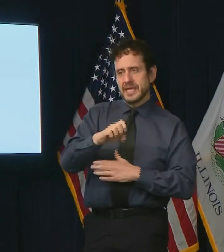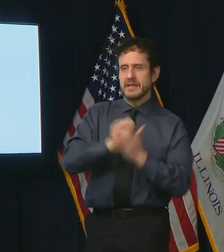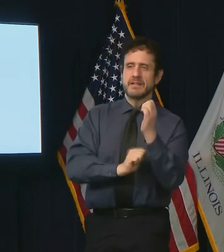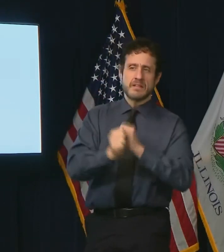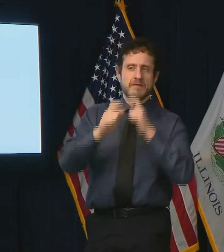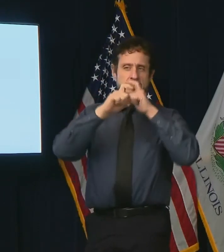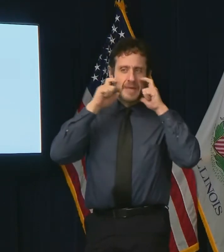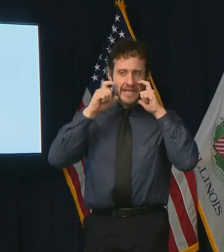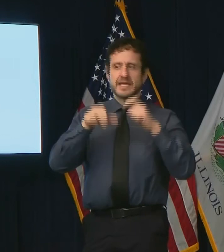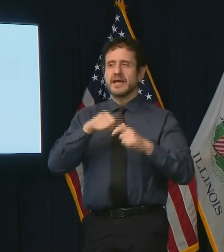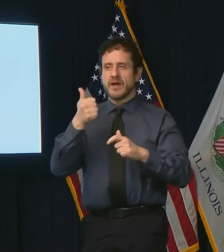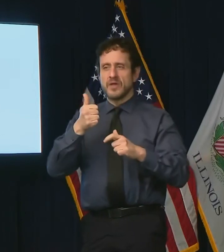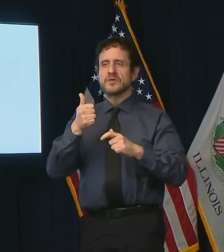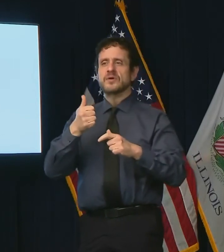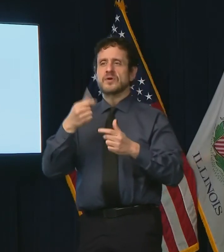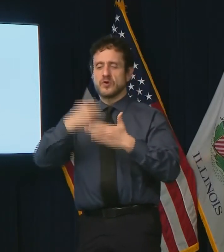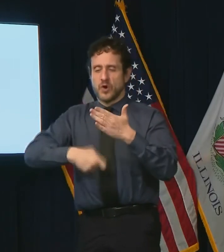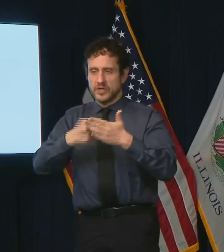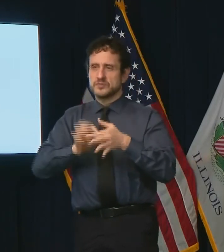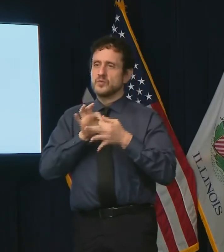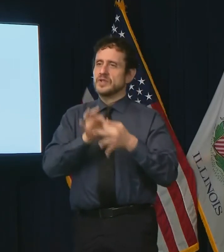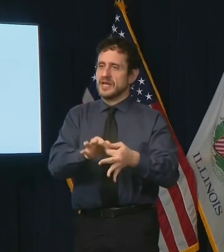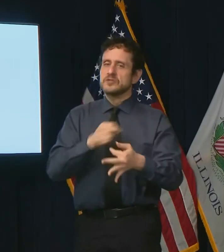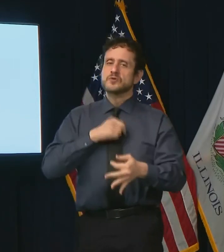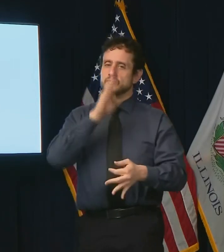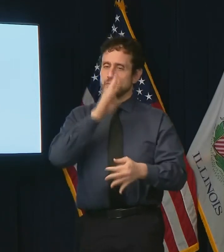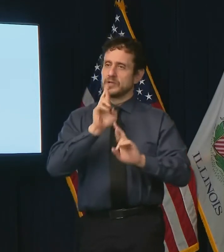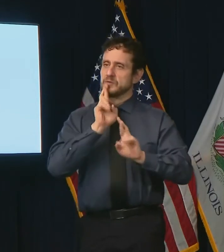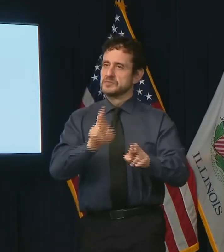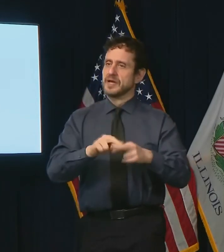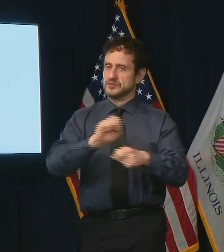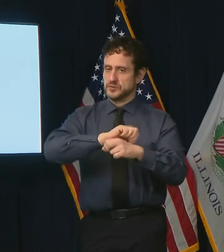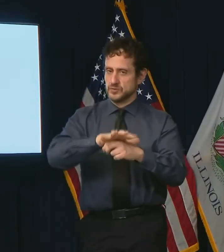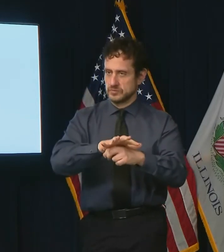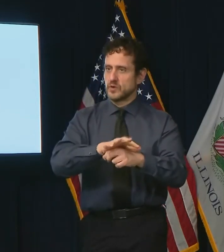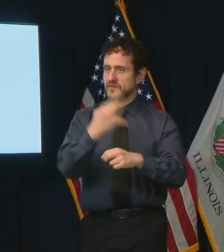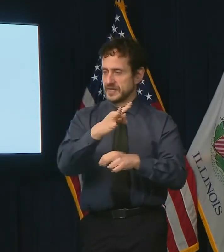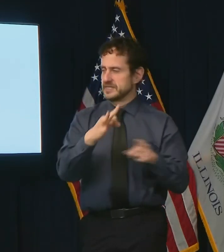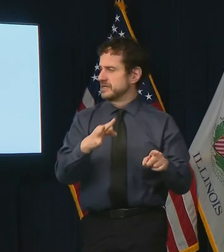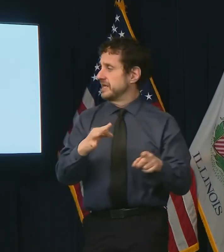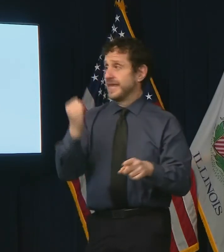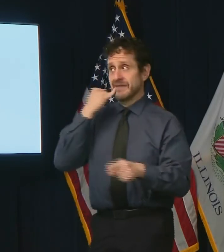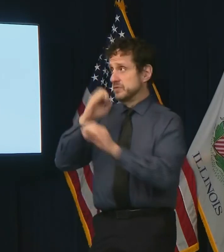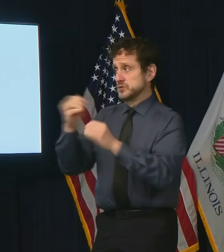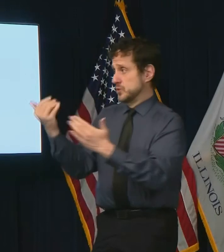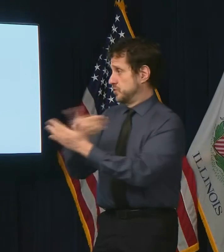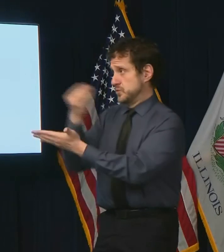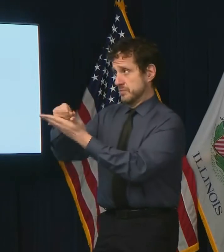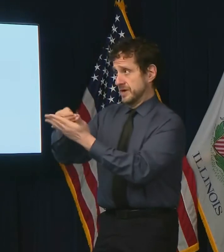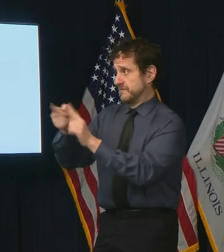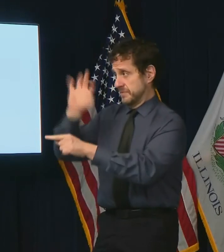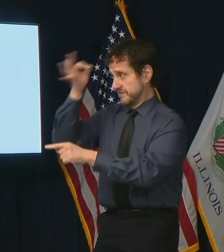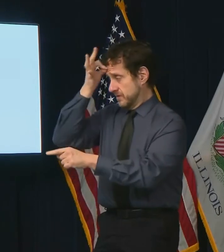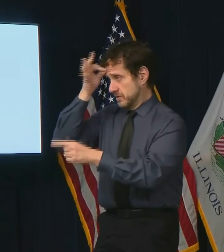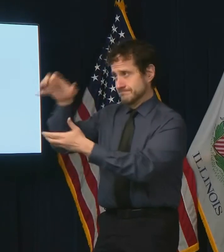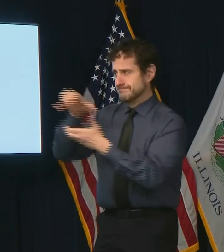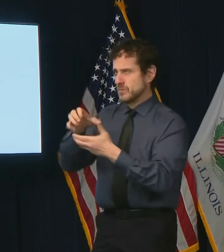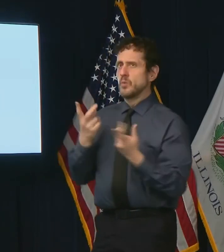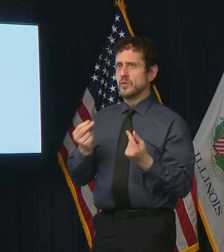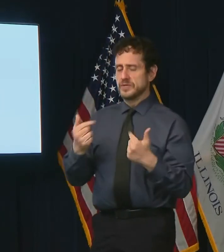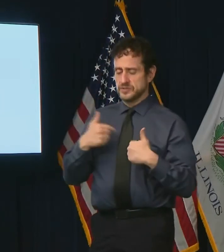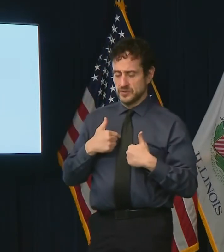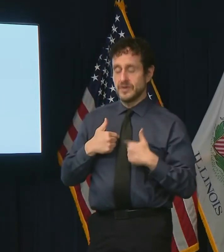other direct response related expenses? In the absence of any renewed program? Well, certainly I want to be clear, I